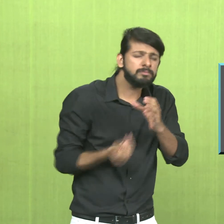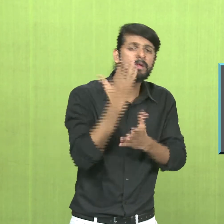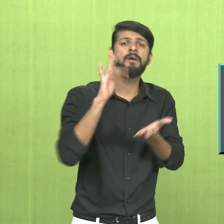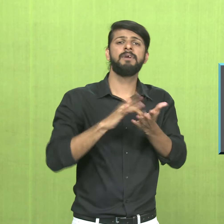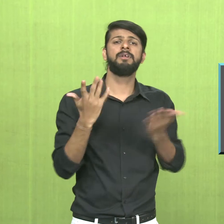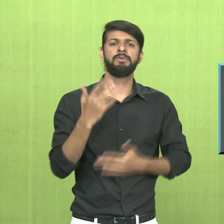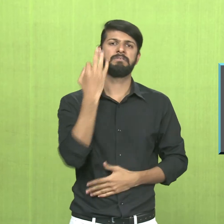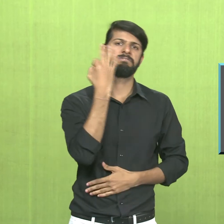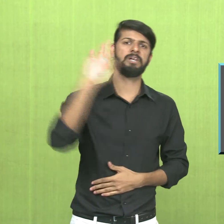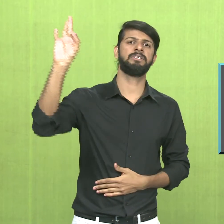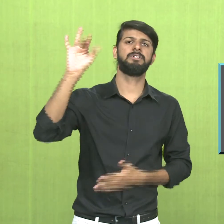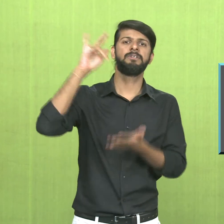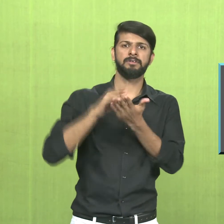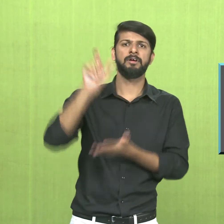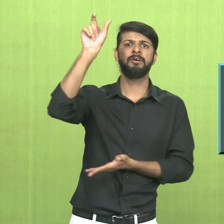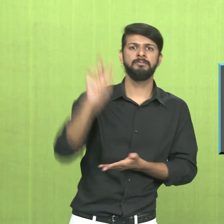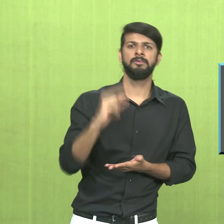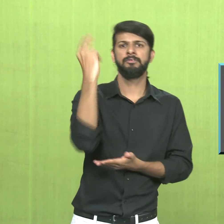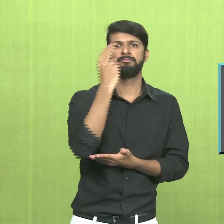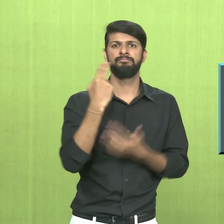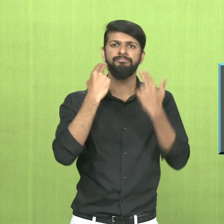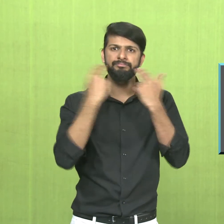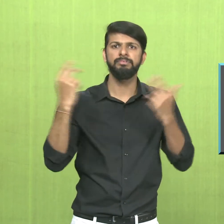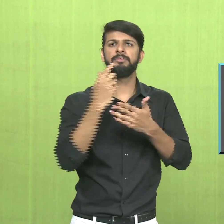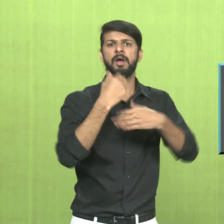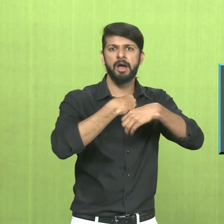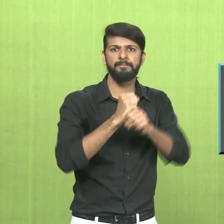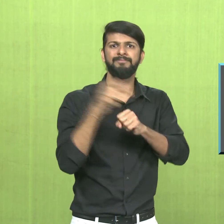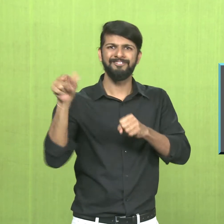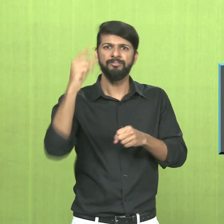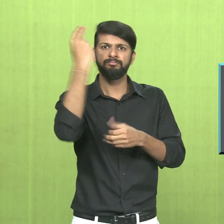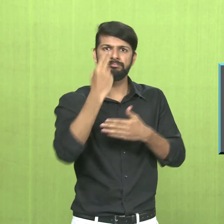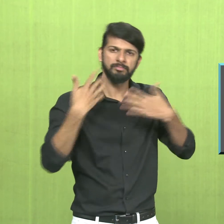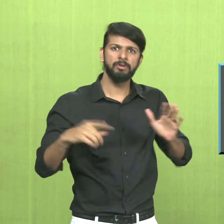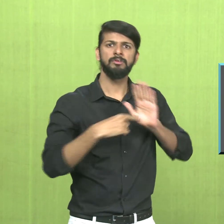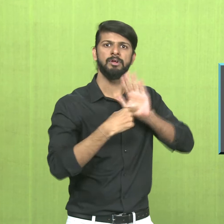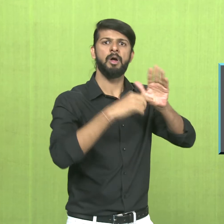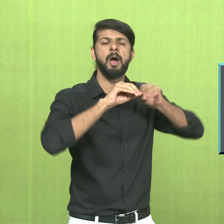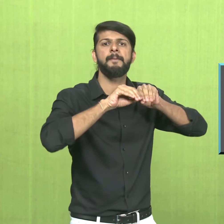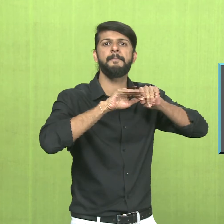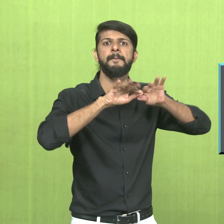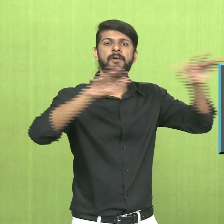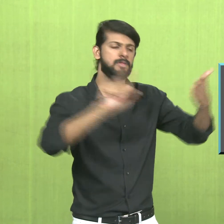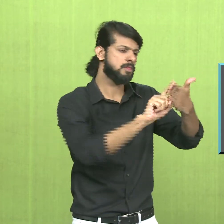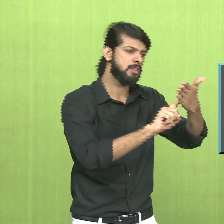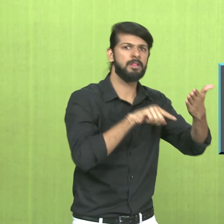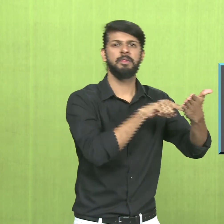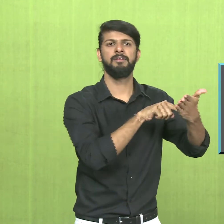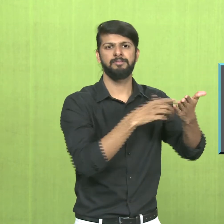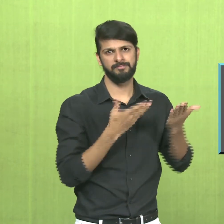and that is when in France notable artists notable French artists started using